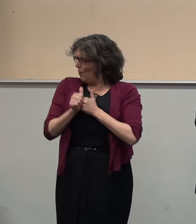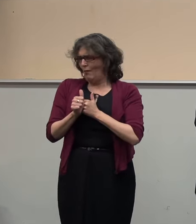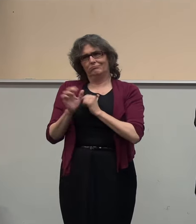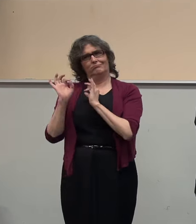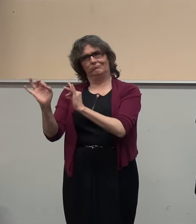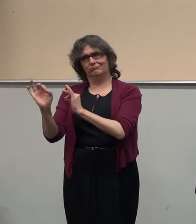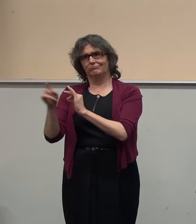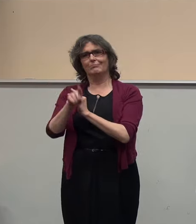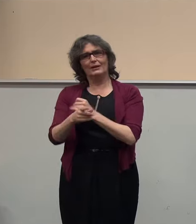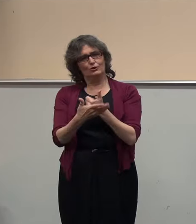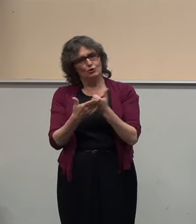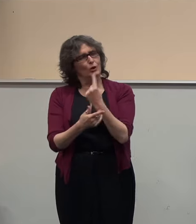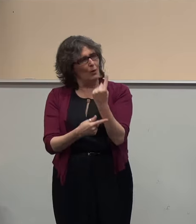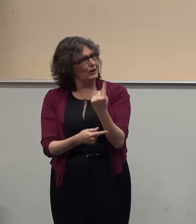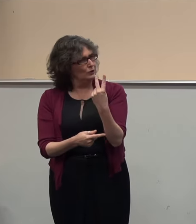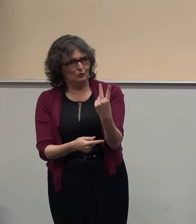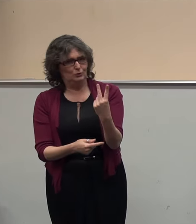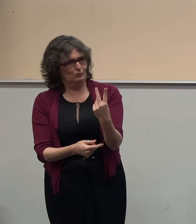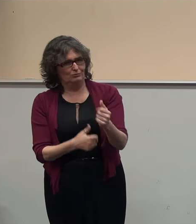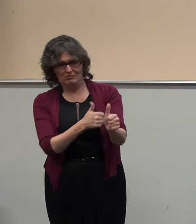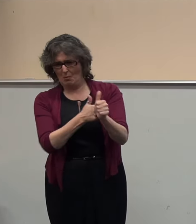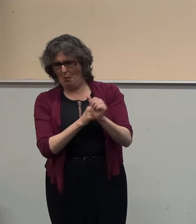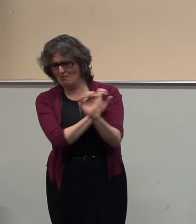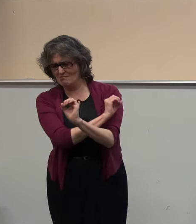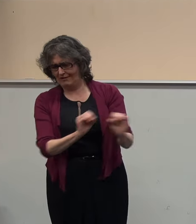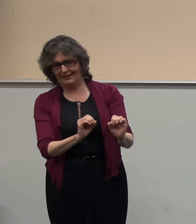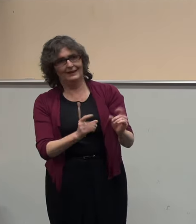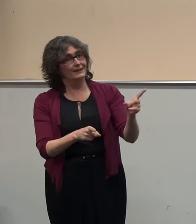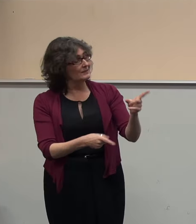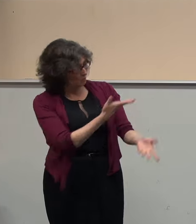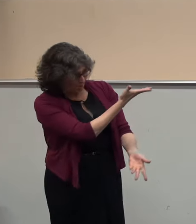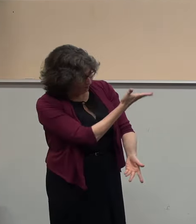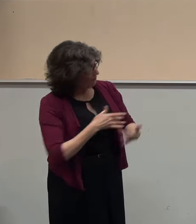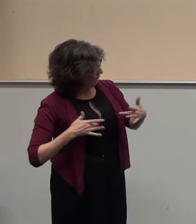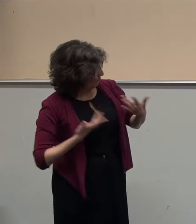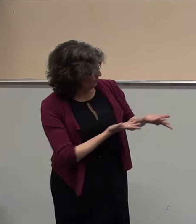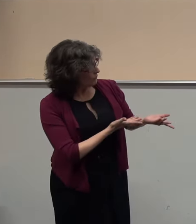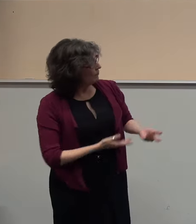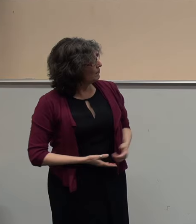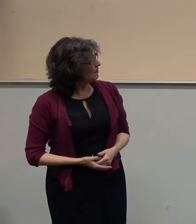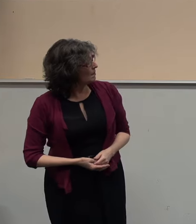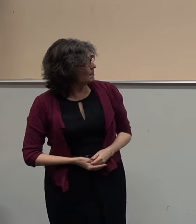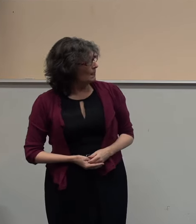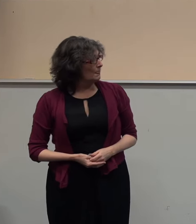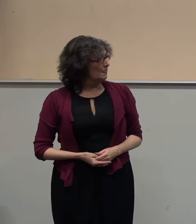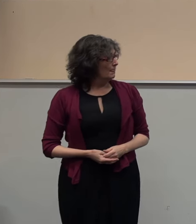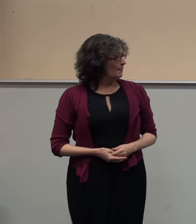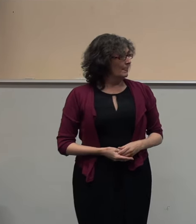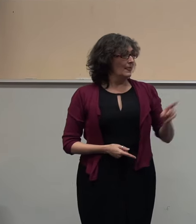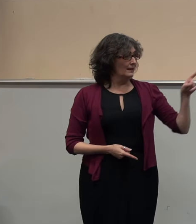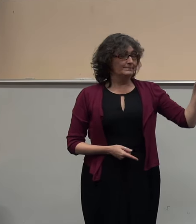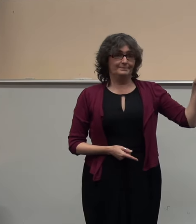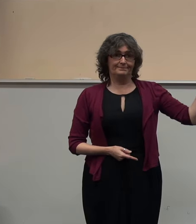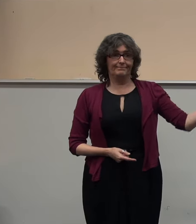just wondered if you've got any comments on how we go forward with that. Thanks for that, because I think you've actually